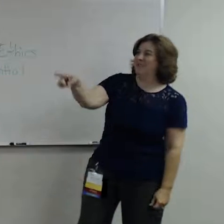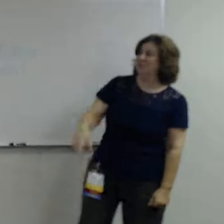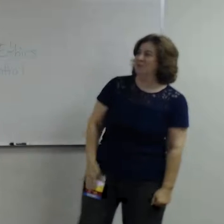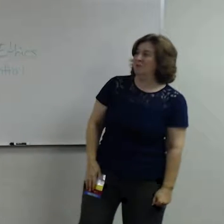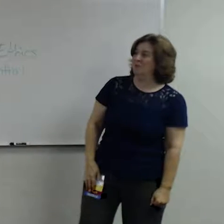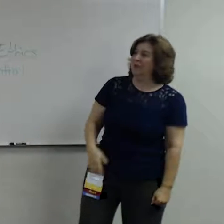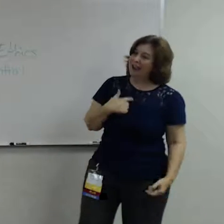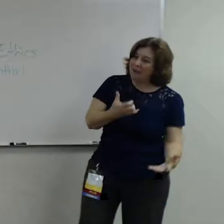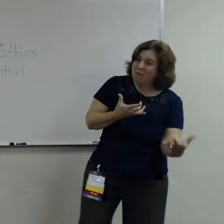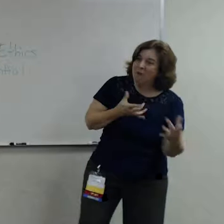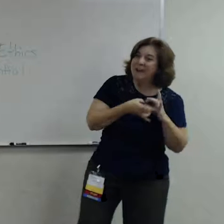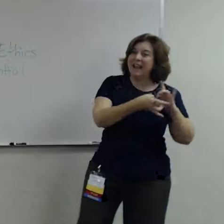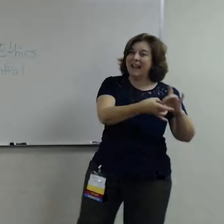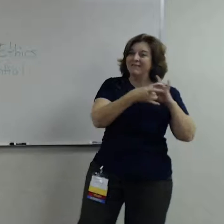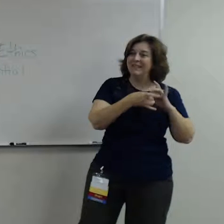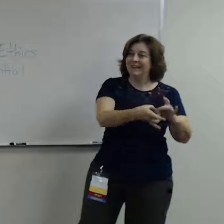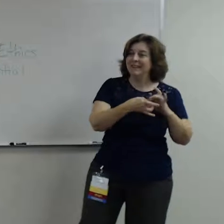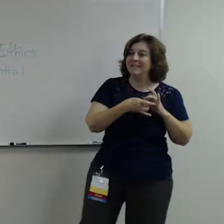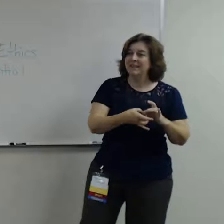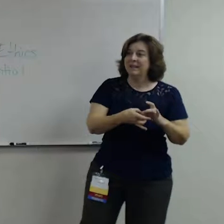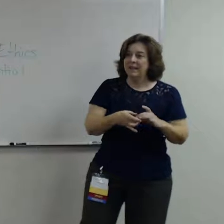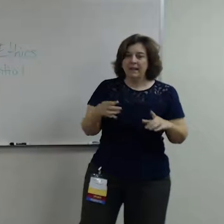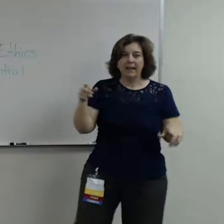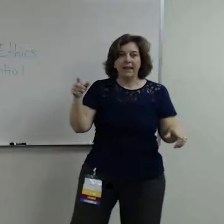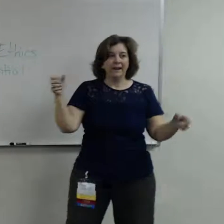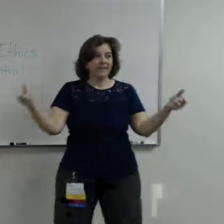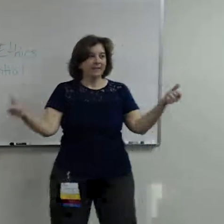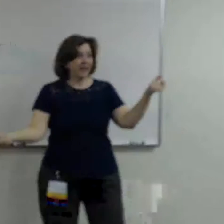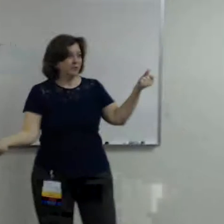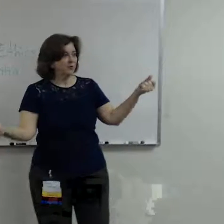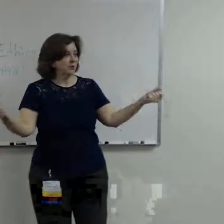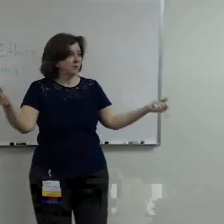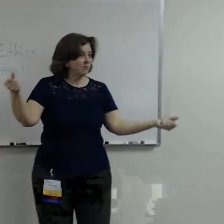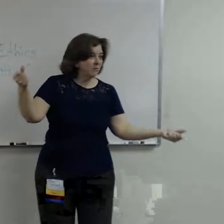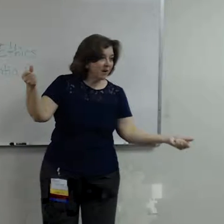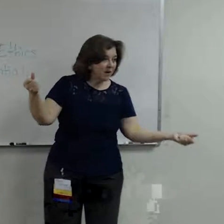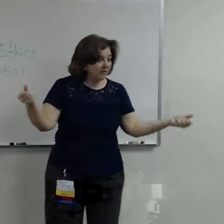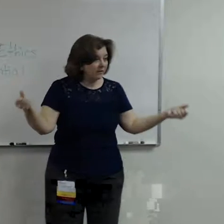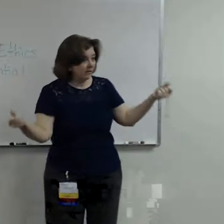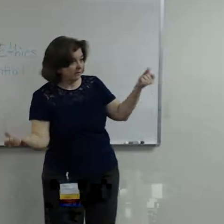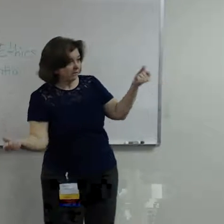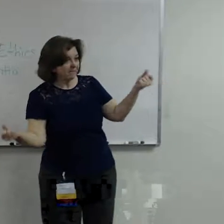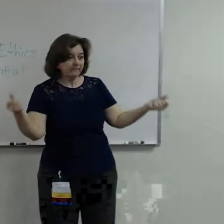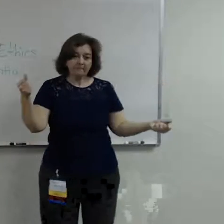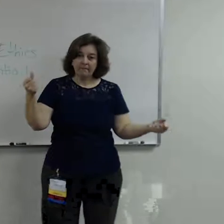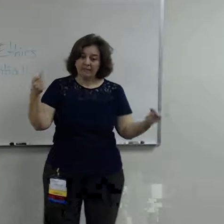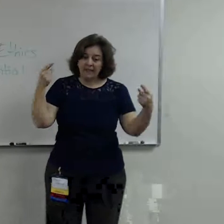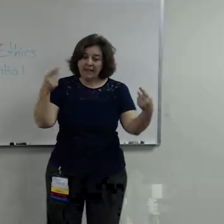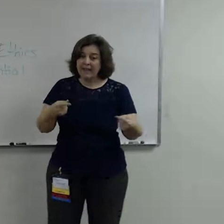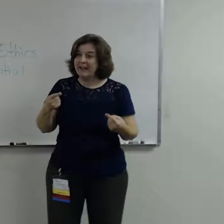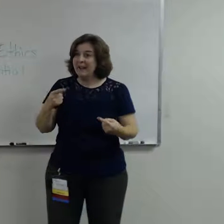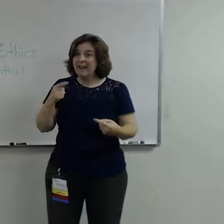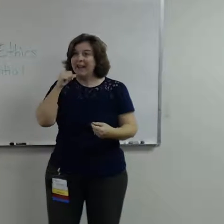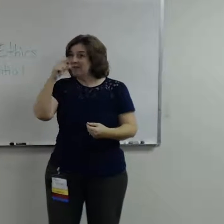you. I want to have this. And it's that struggle. And I don't